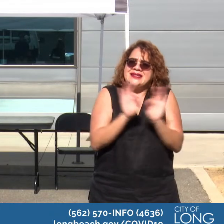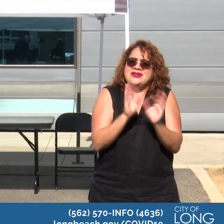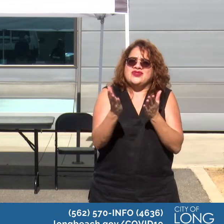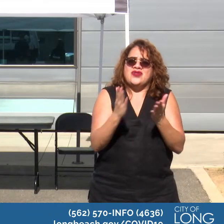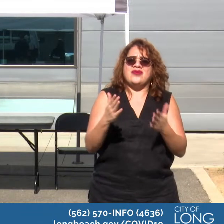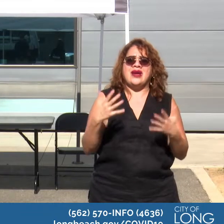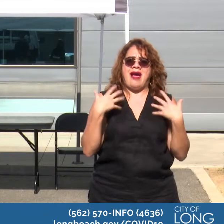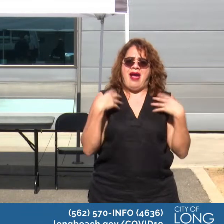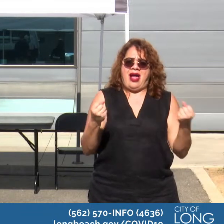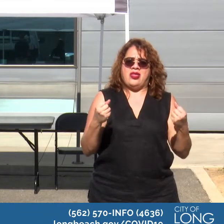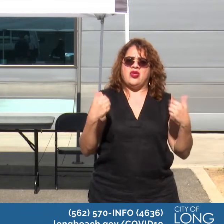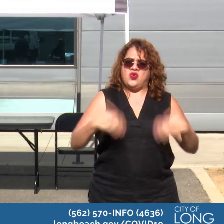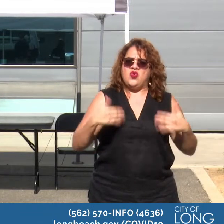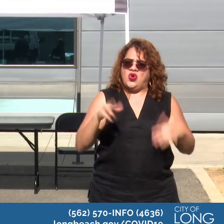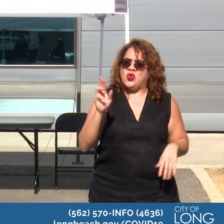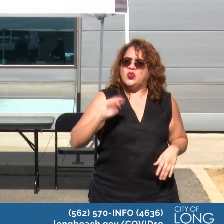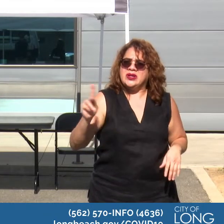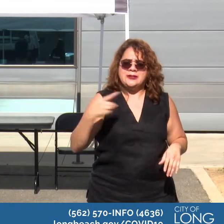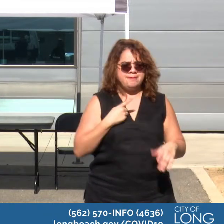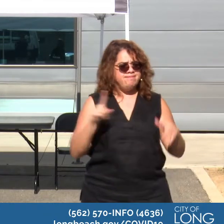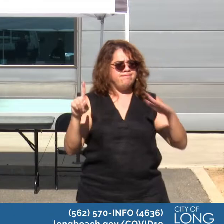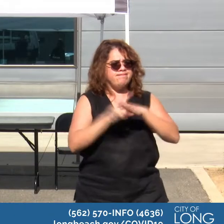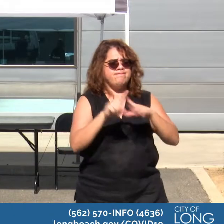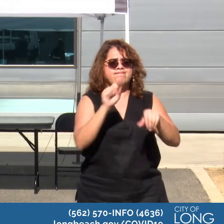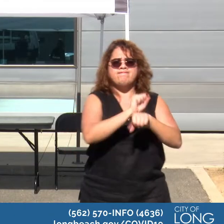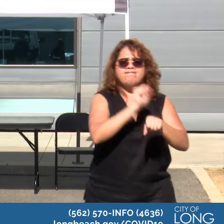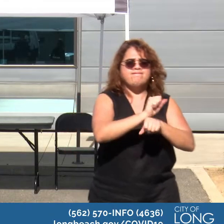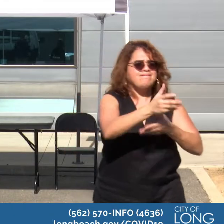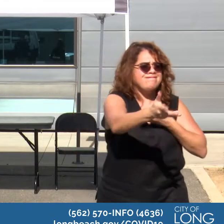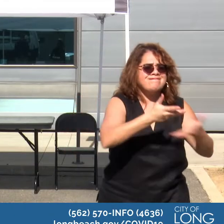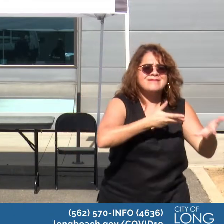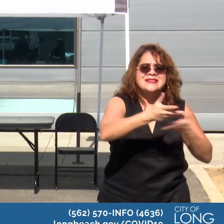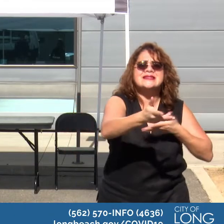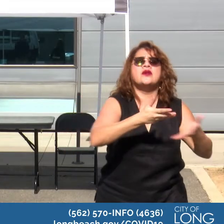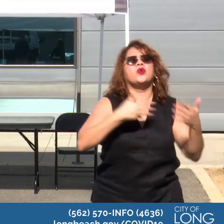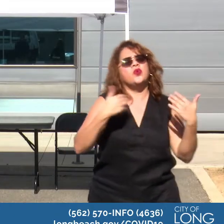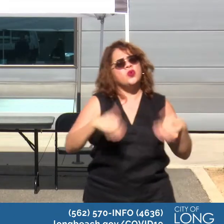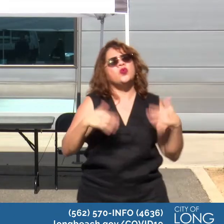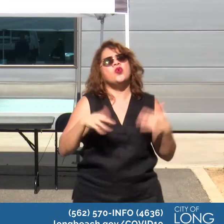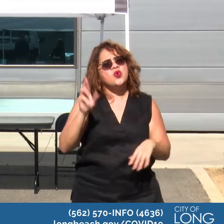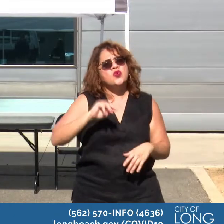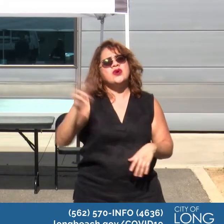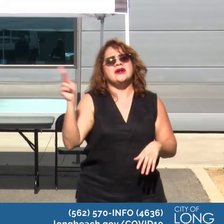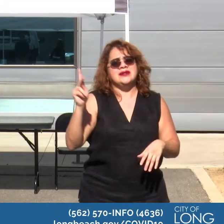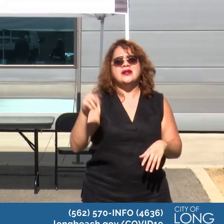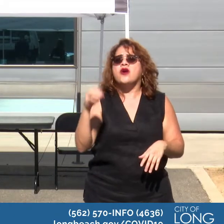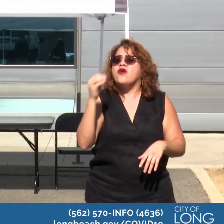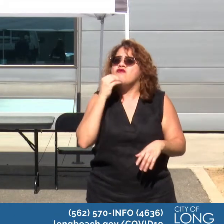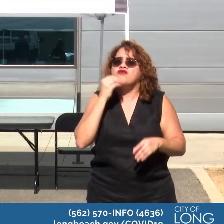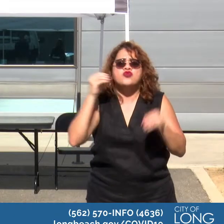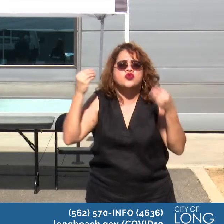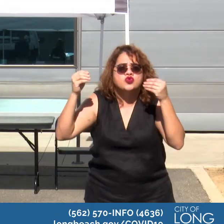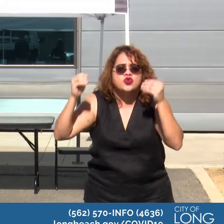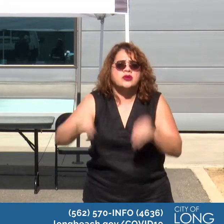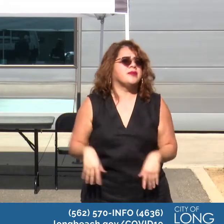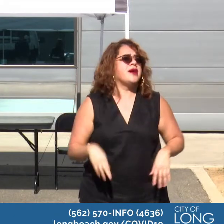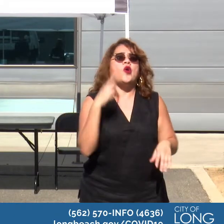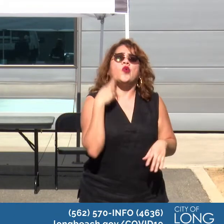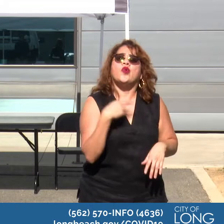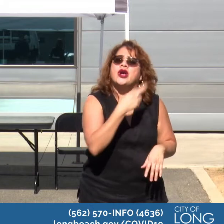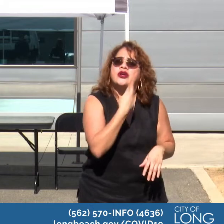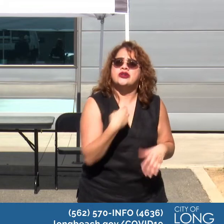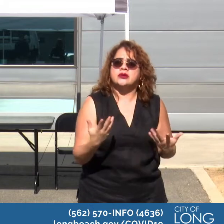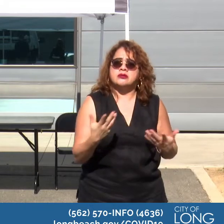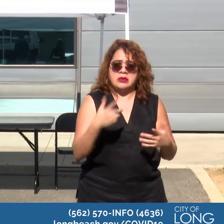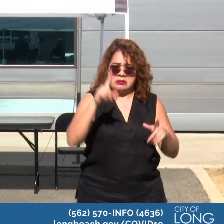jobs. Because of the nature of their jobs, many of these workers, like people who work in grocery stores and restaurants, cannot work from home and may